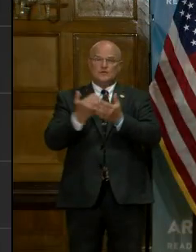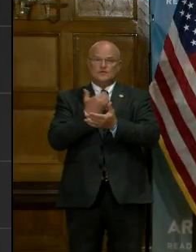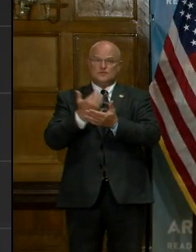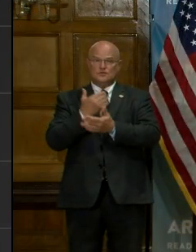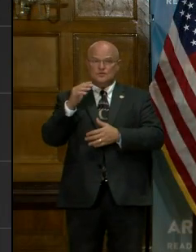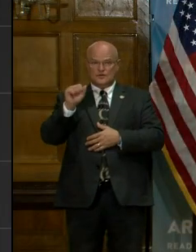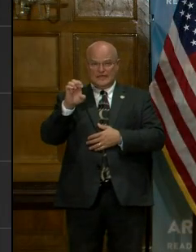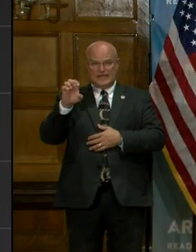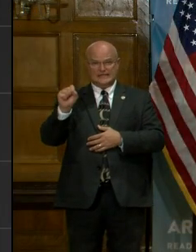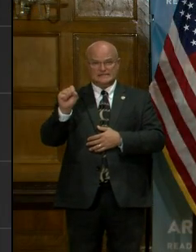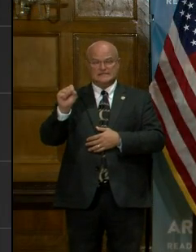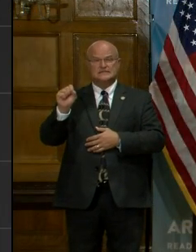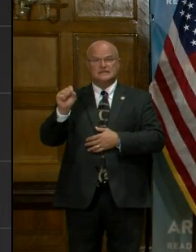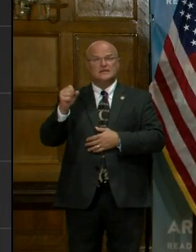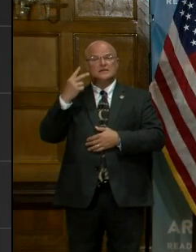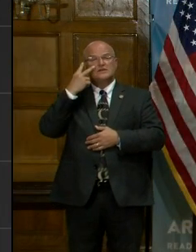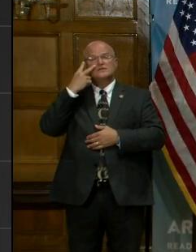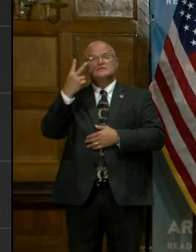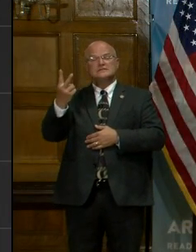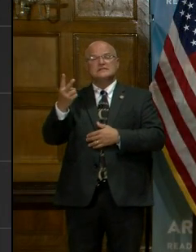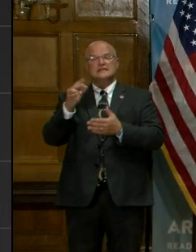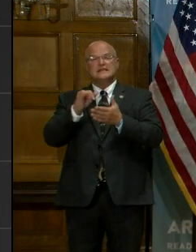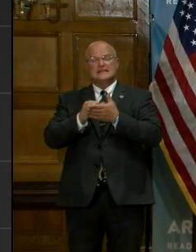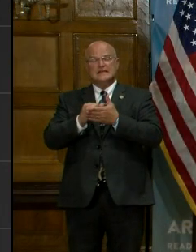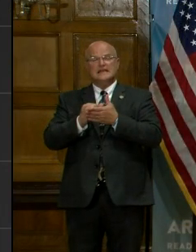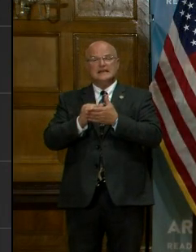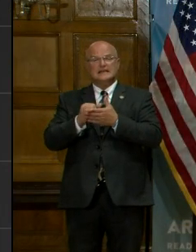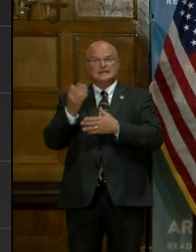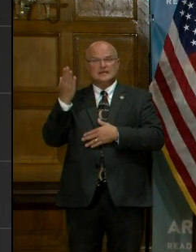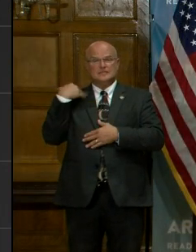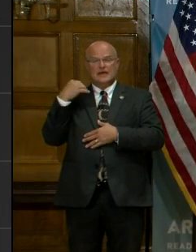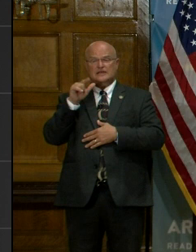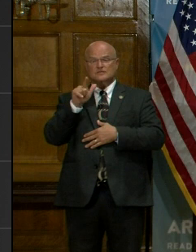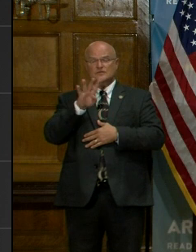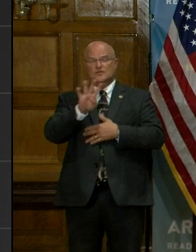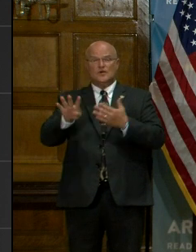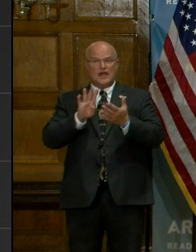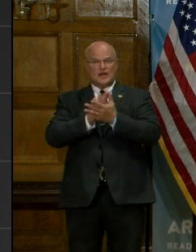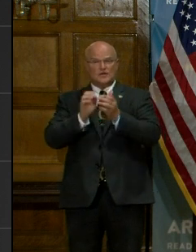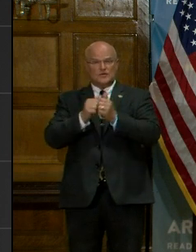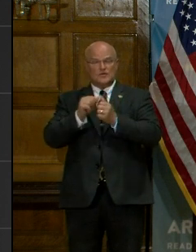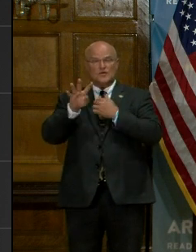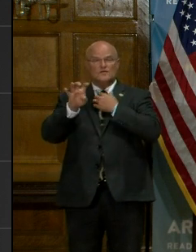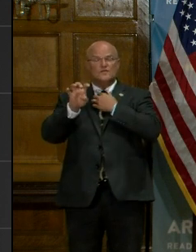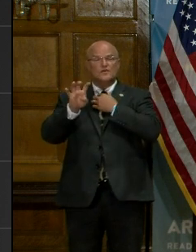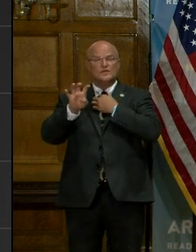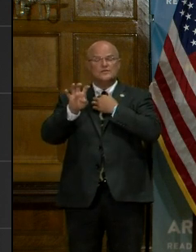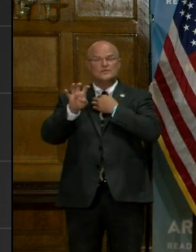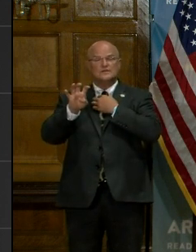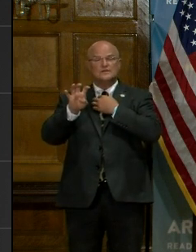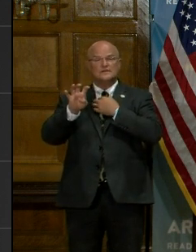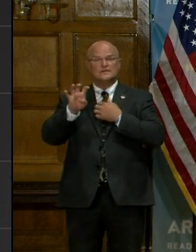new cases, you can see the last 24 hours with